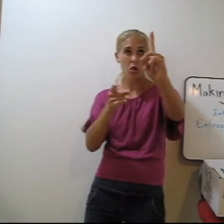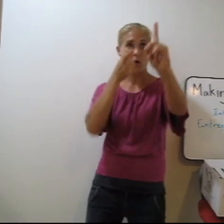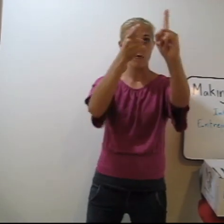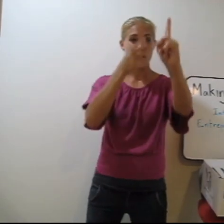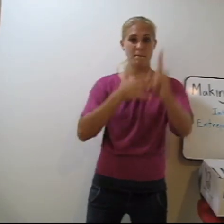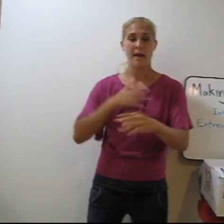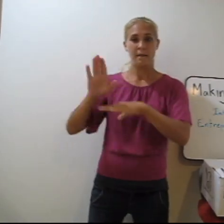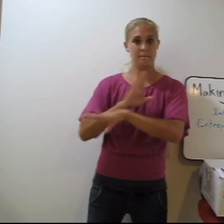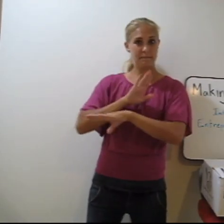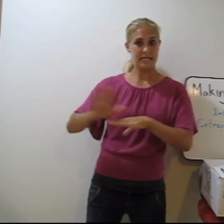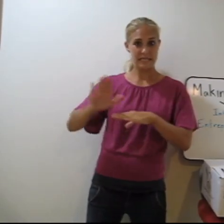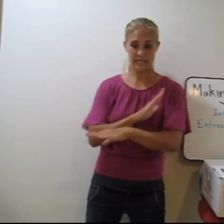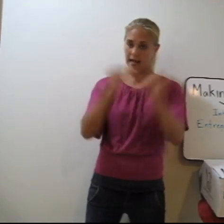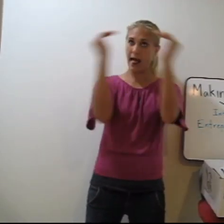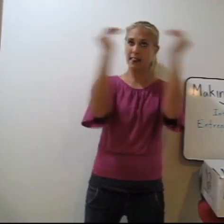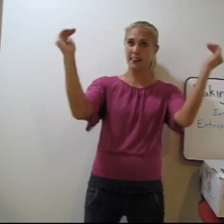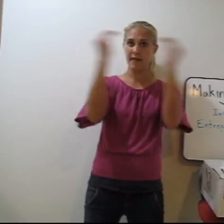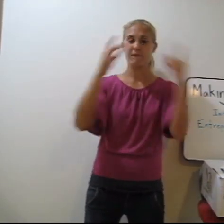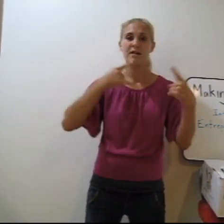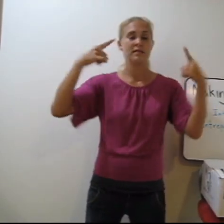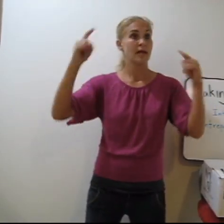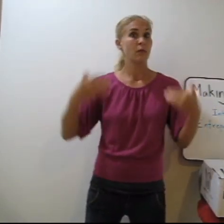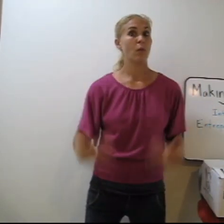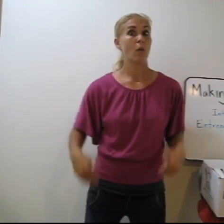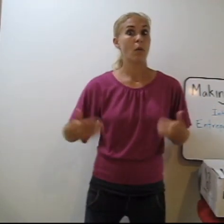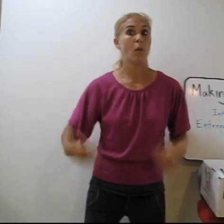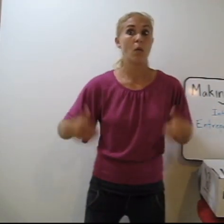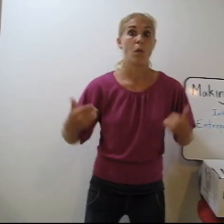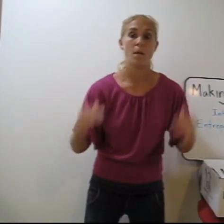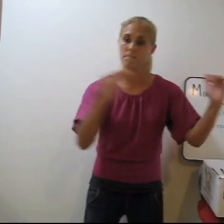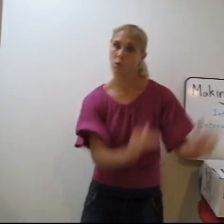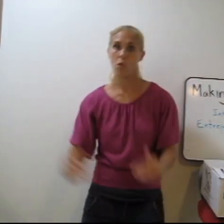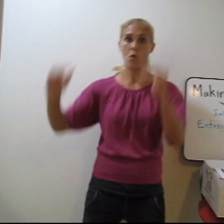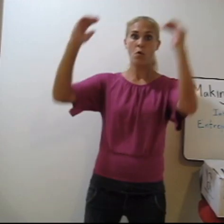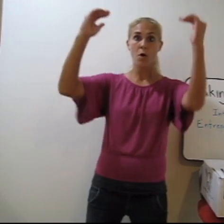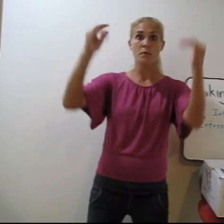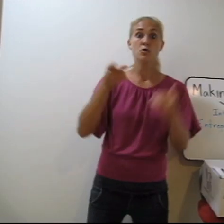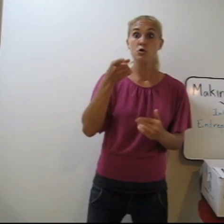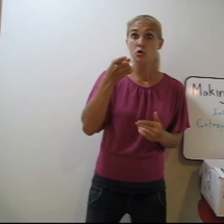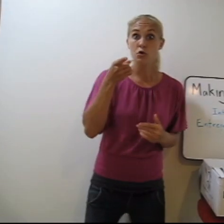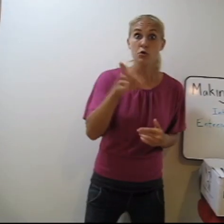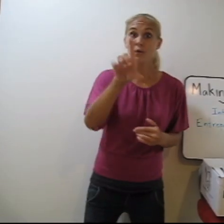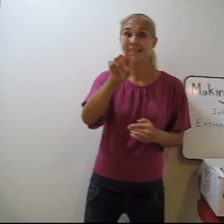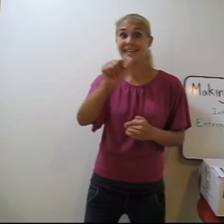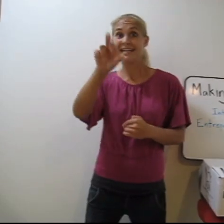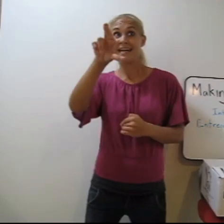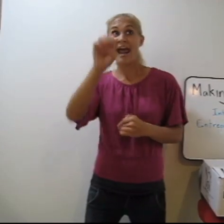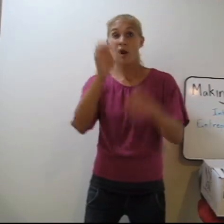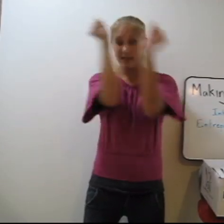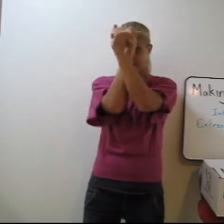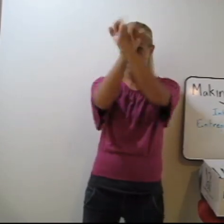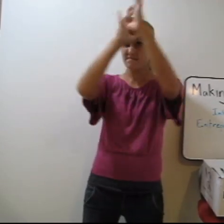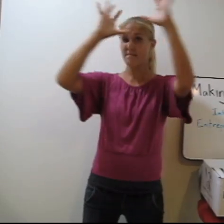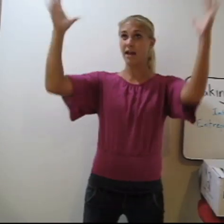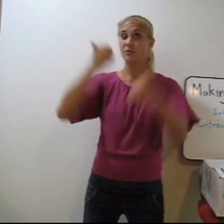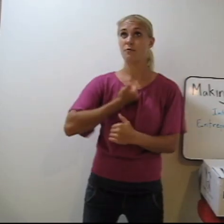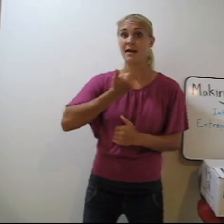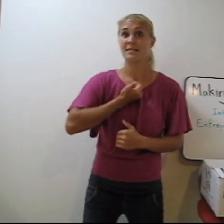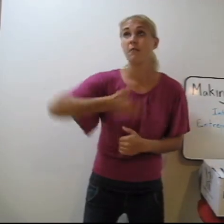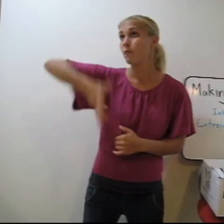A level of success so great, in fact, you might not have even dared possible for yourself before. Before